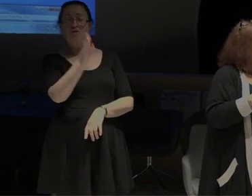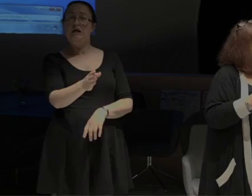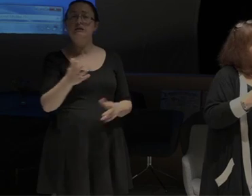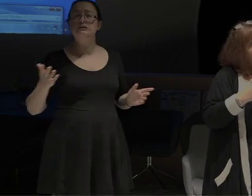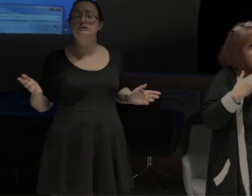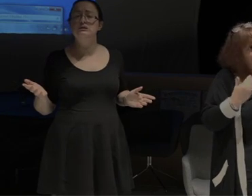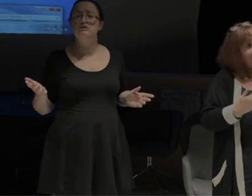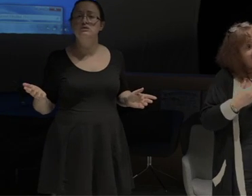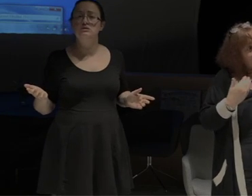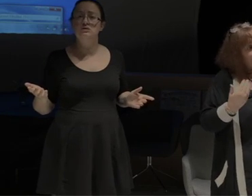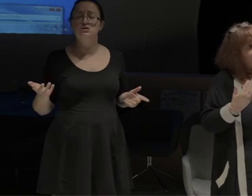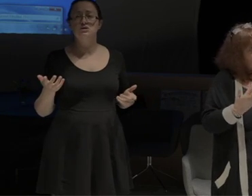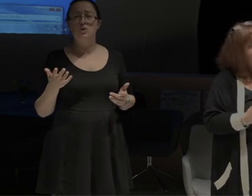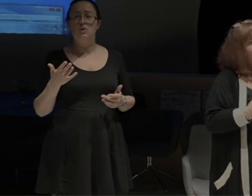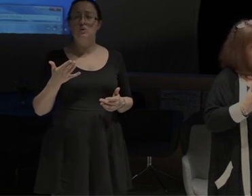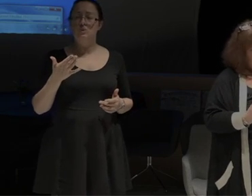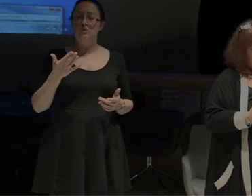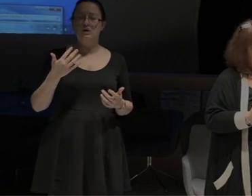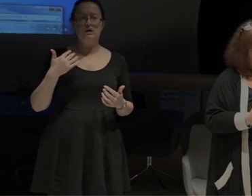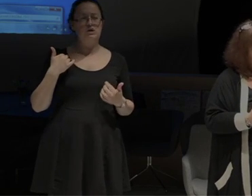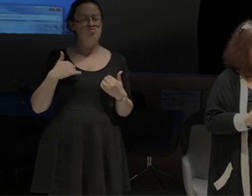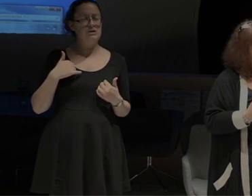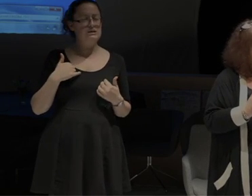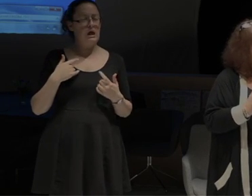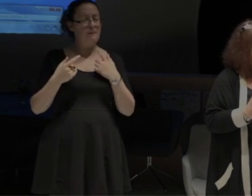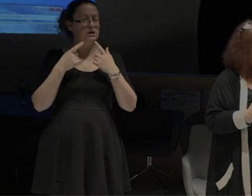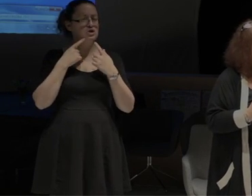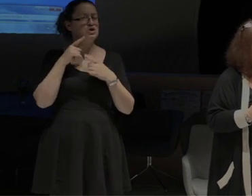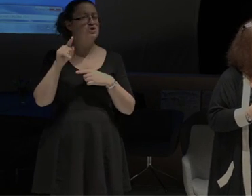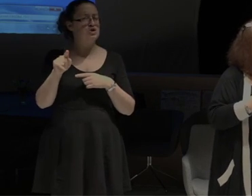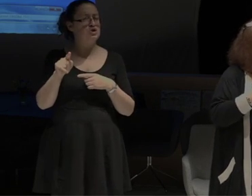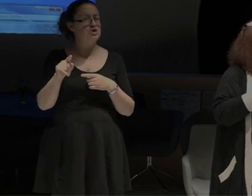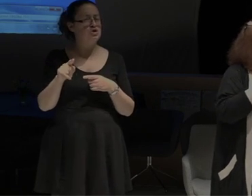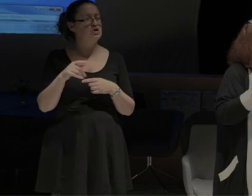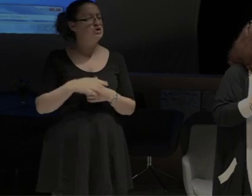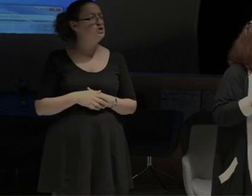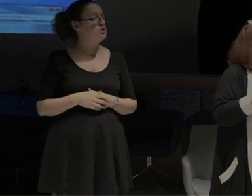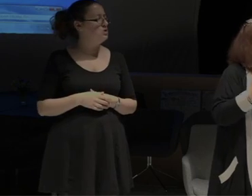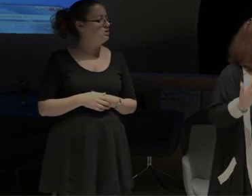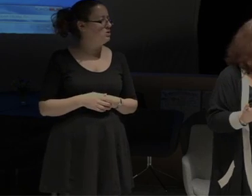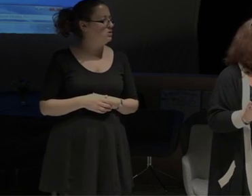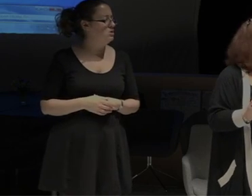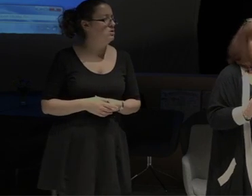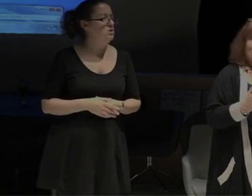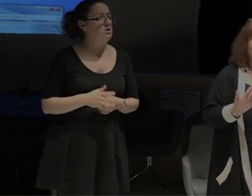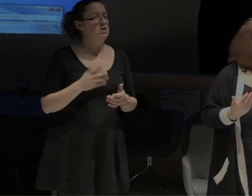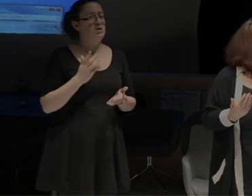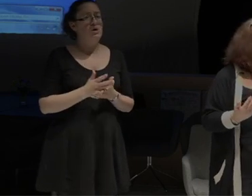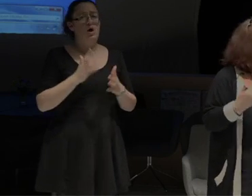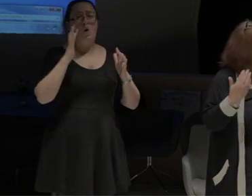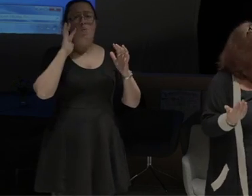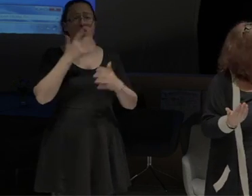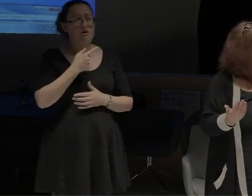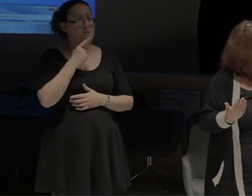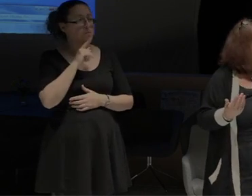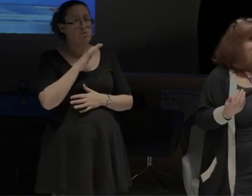honesty. So I think that's the key message that has come from this particular event. Now, I am desperately worried by the people who didn't come.